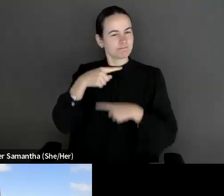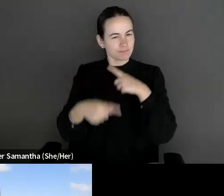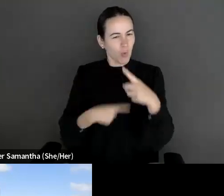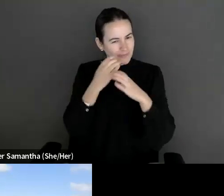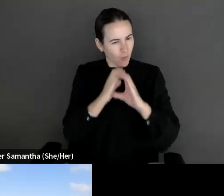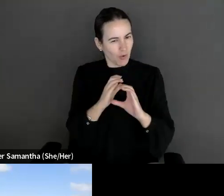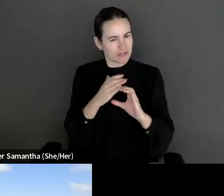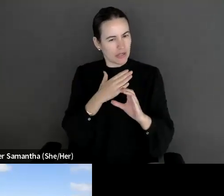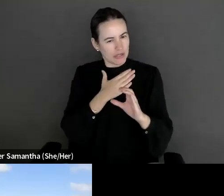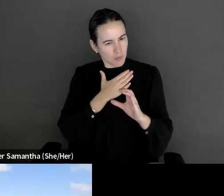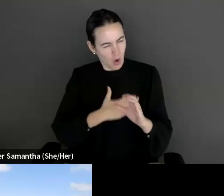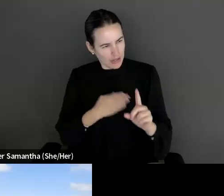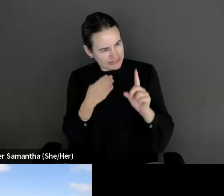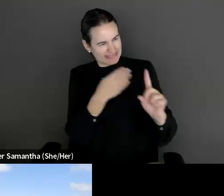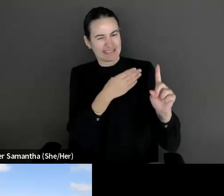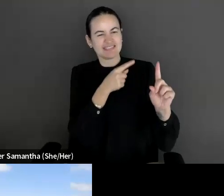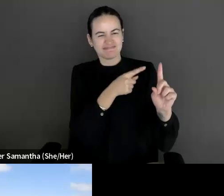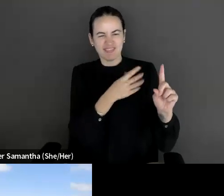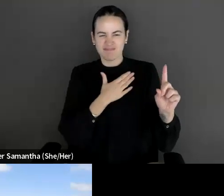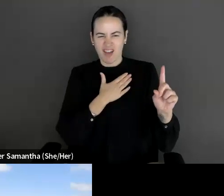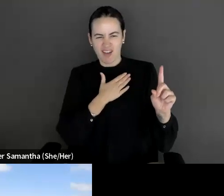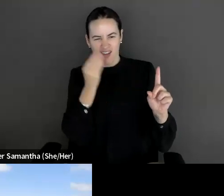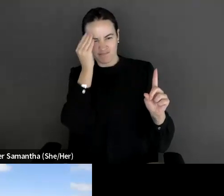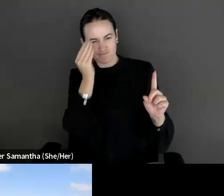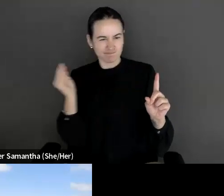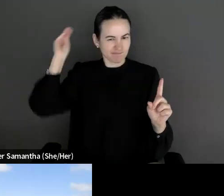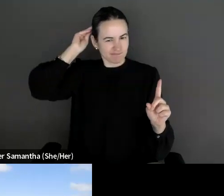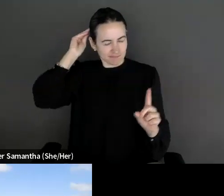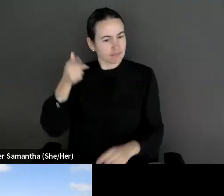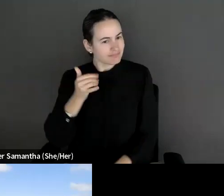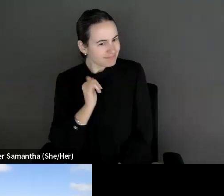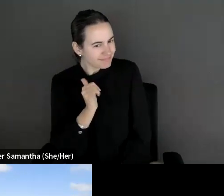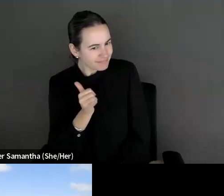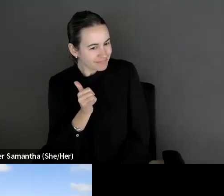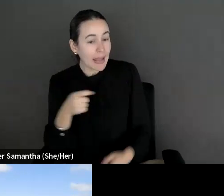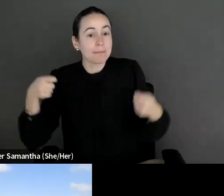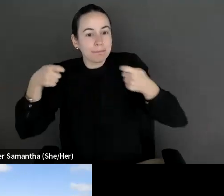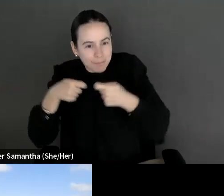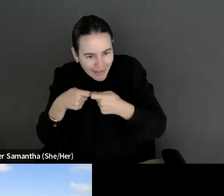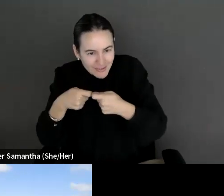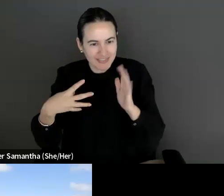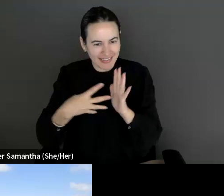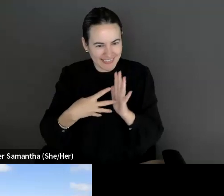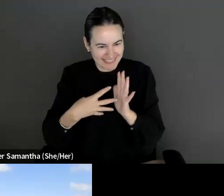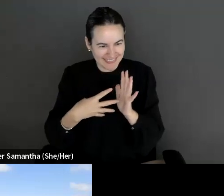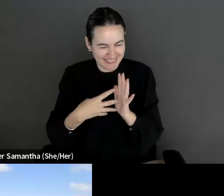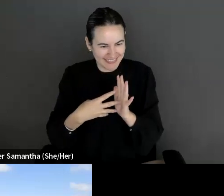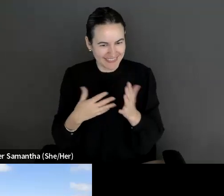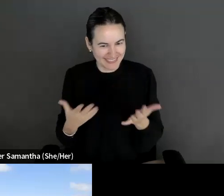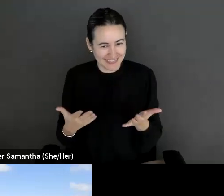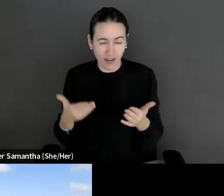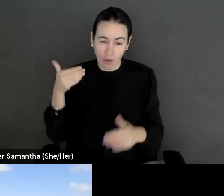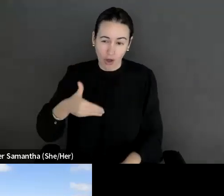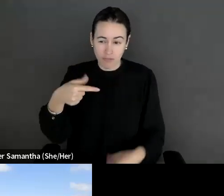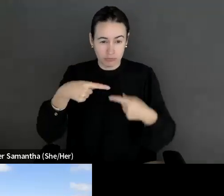you want with the skill. Right, and that it matches your actual test, like the wider test, because often it really doesn't. I